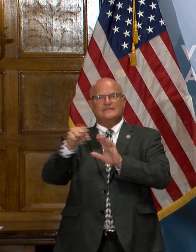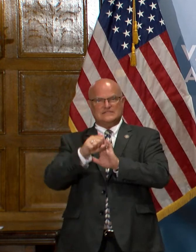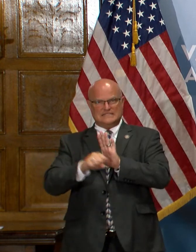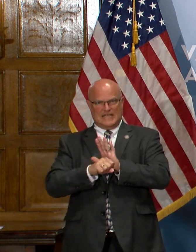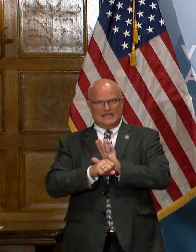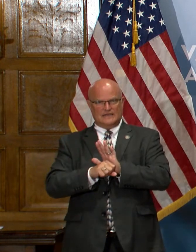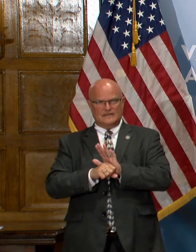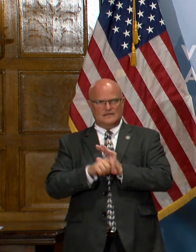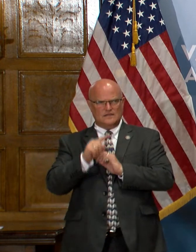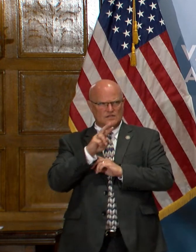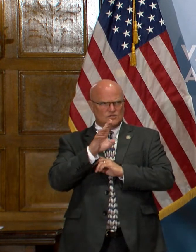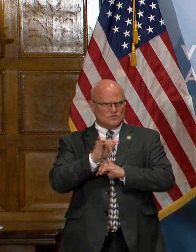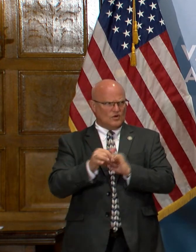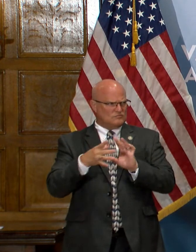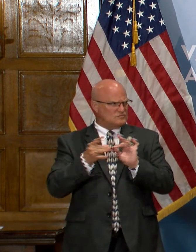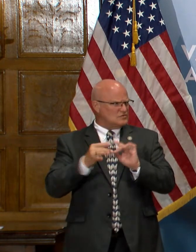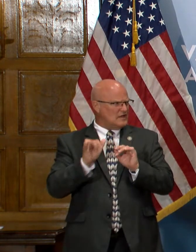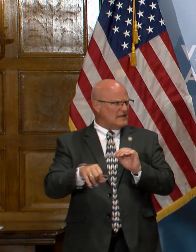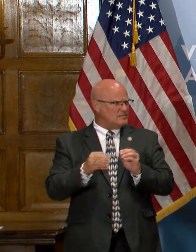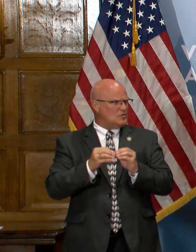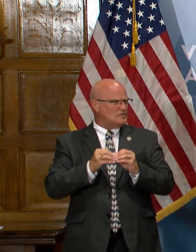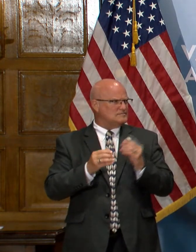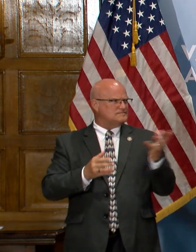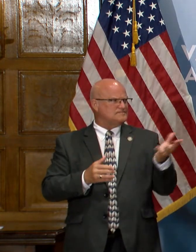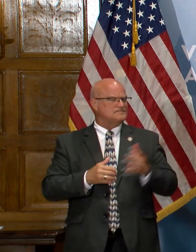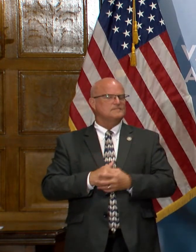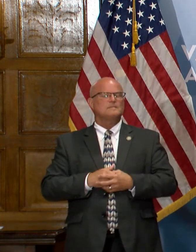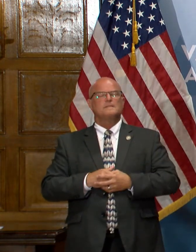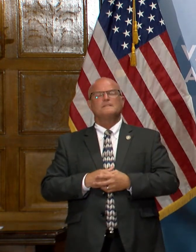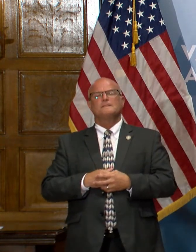state. Troy, did you want to respond on that more?